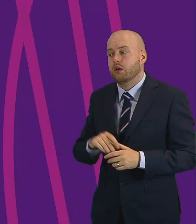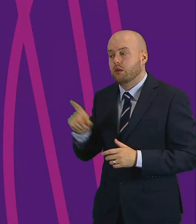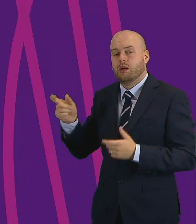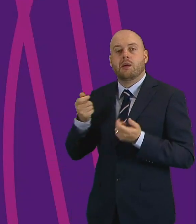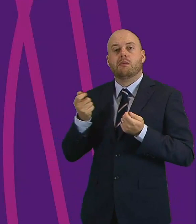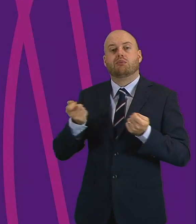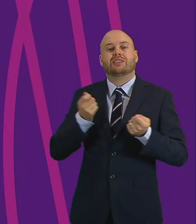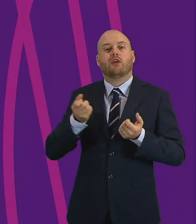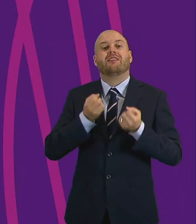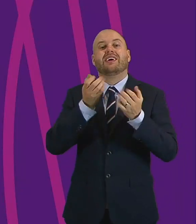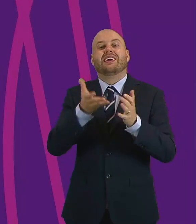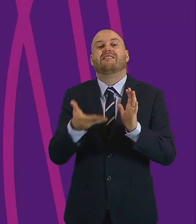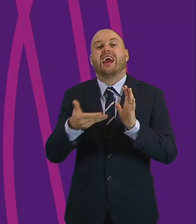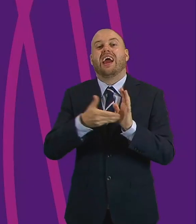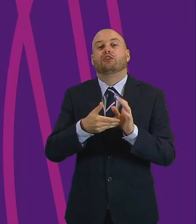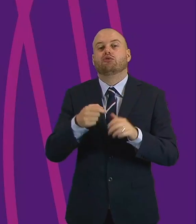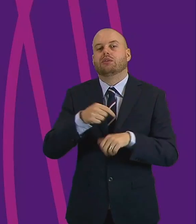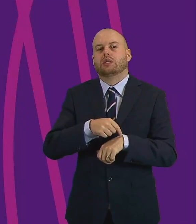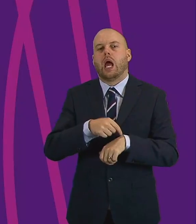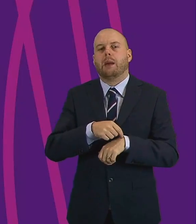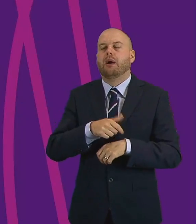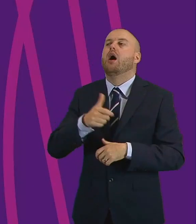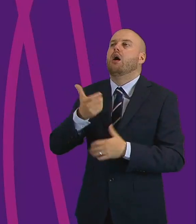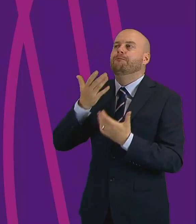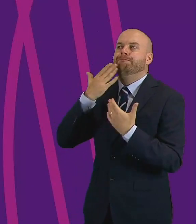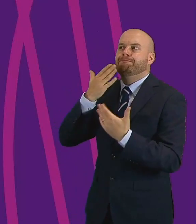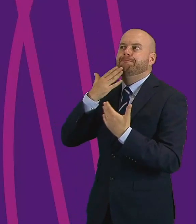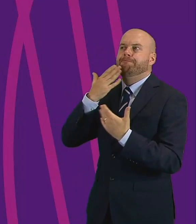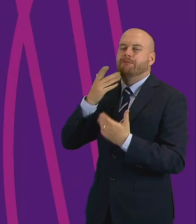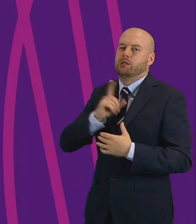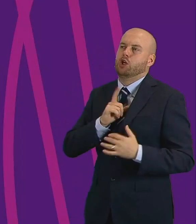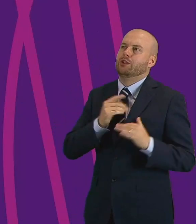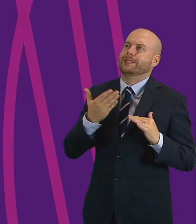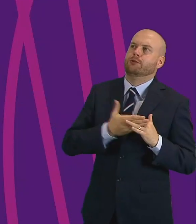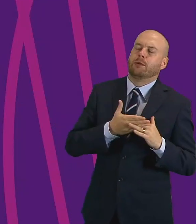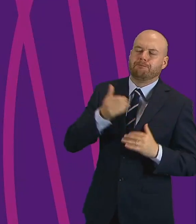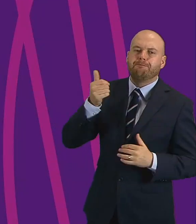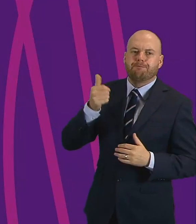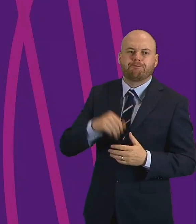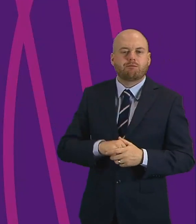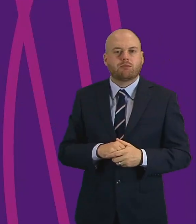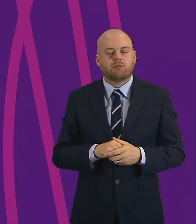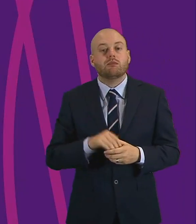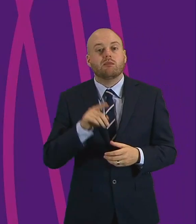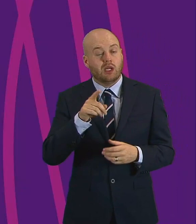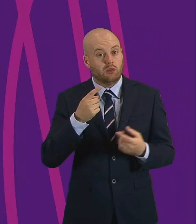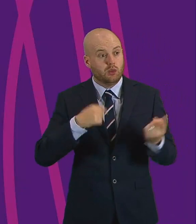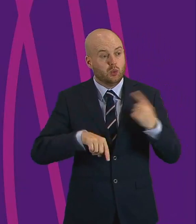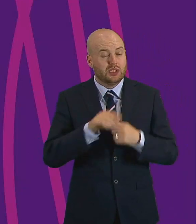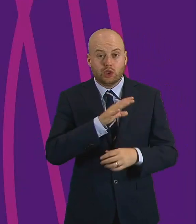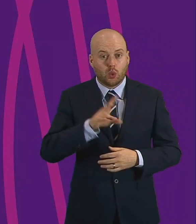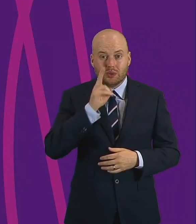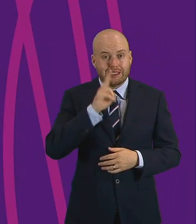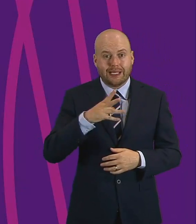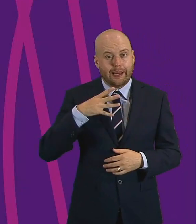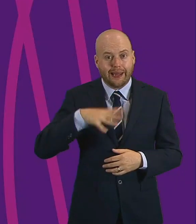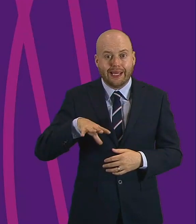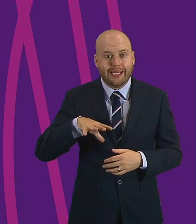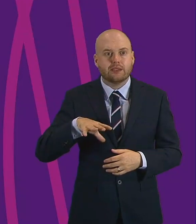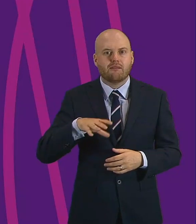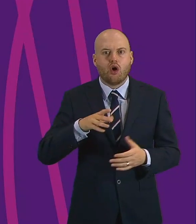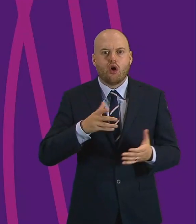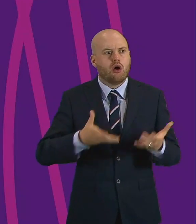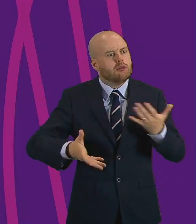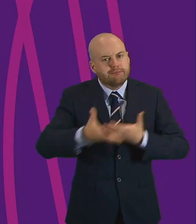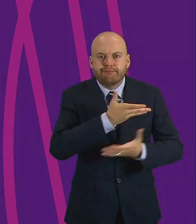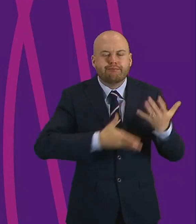grateful. Let me be clear. We do not see the need for a renegotiation of the current fiscal framework, and absolutely